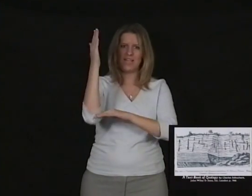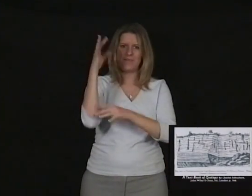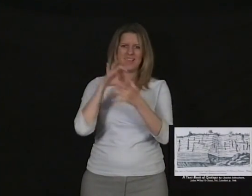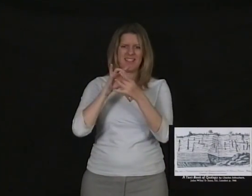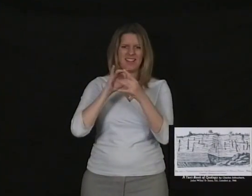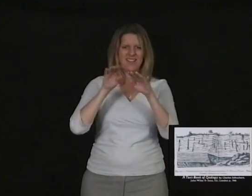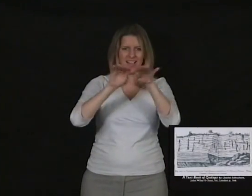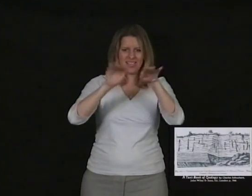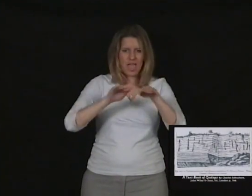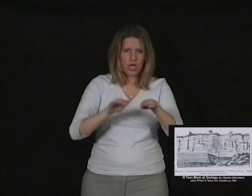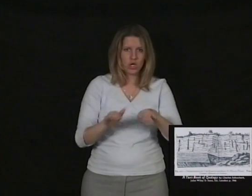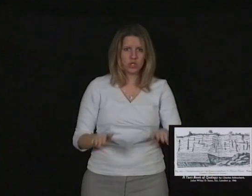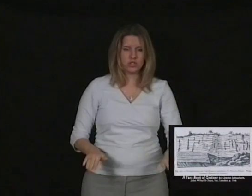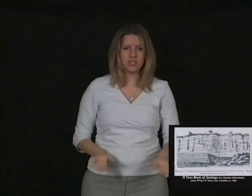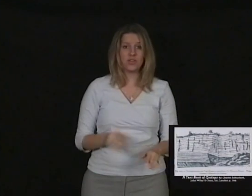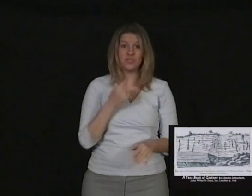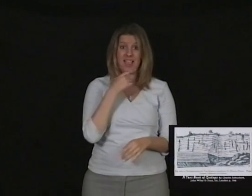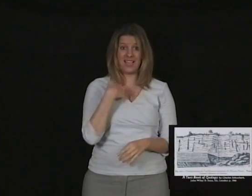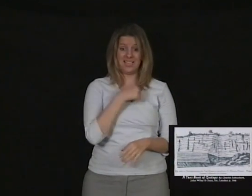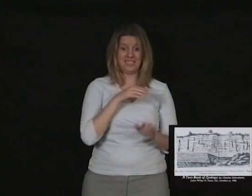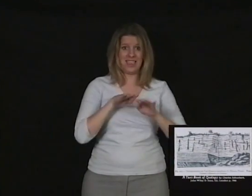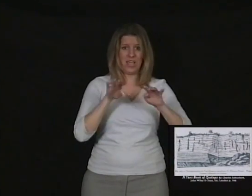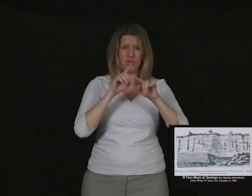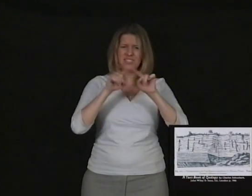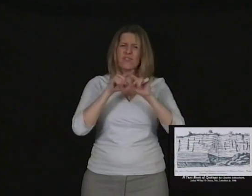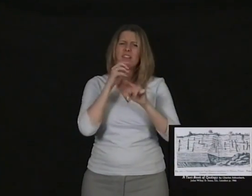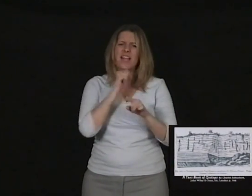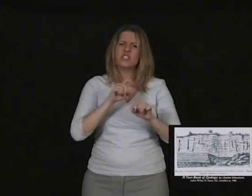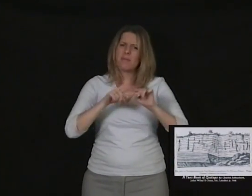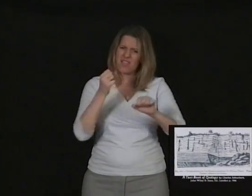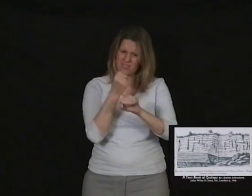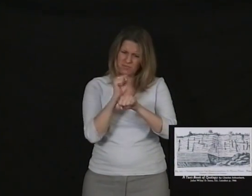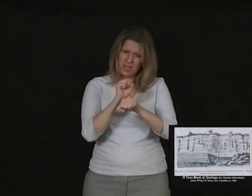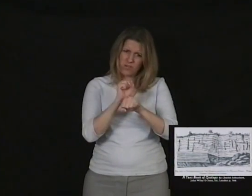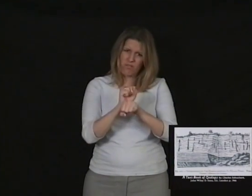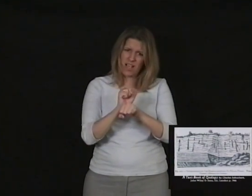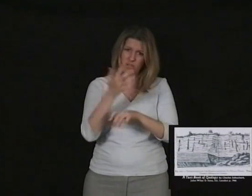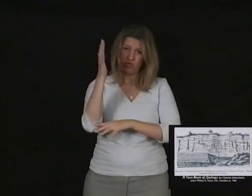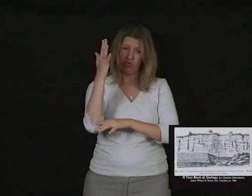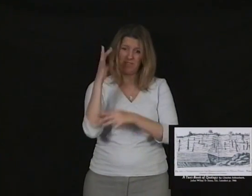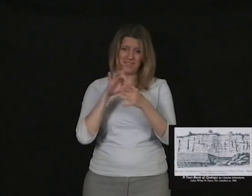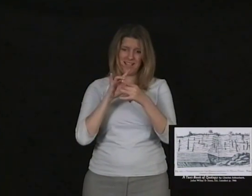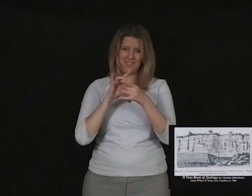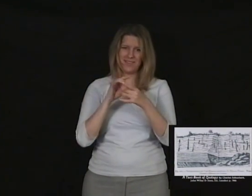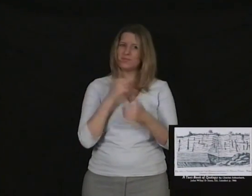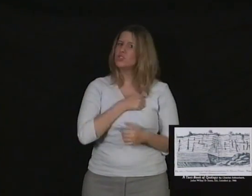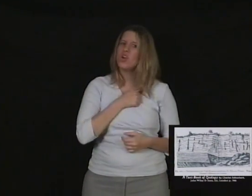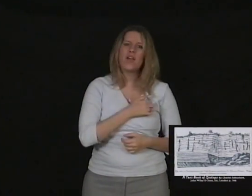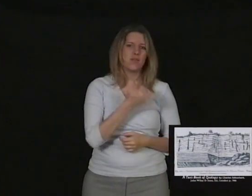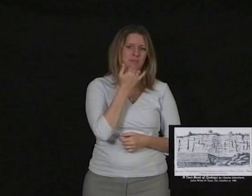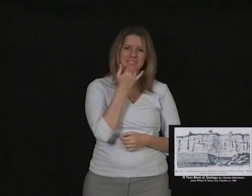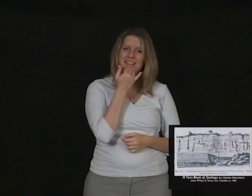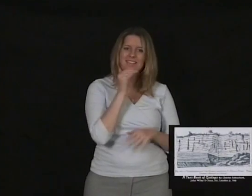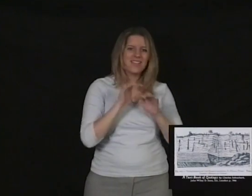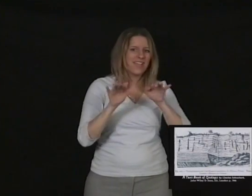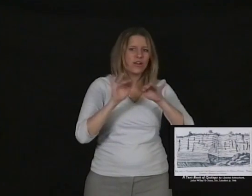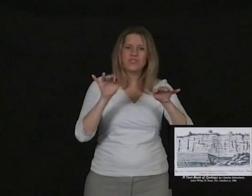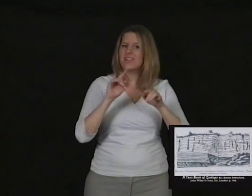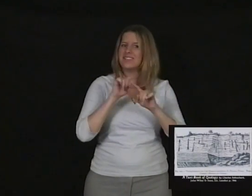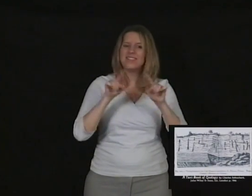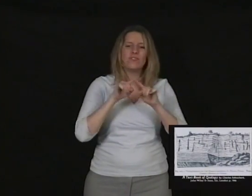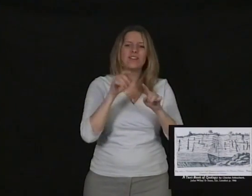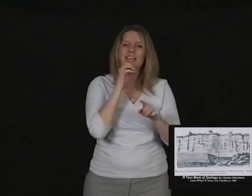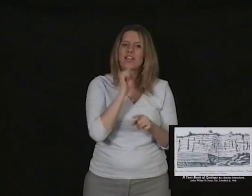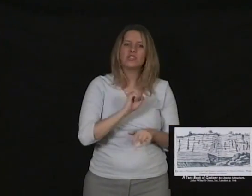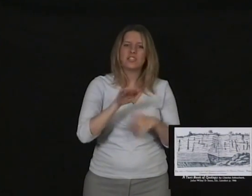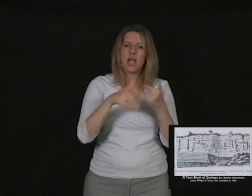layers. Now, they're telling us these layers are different ages, and yet we've got petrified trees connecting them. I'm sorry, you're mistaken. The layers are not different ages. They